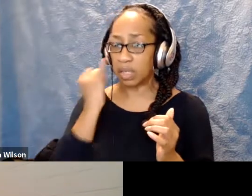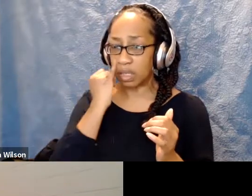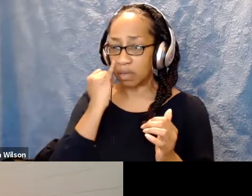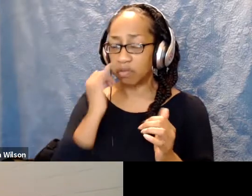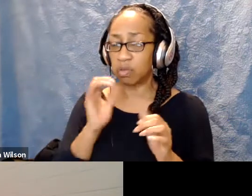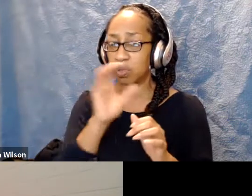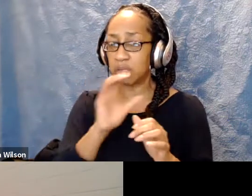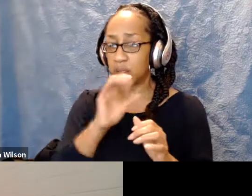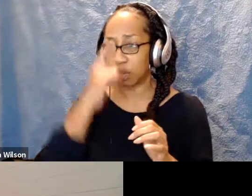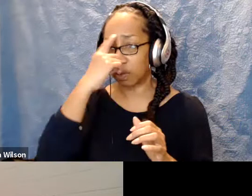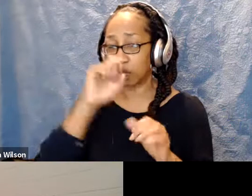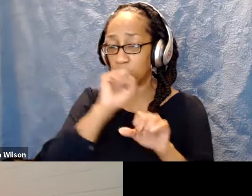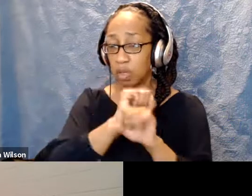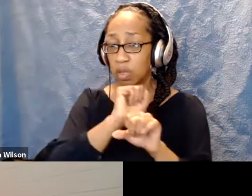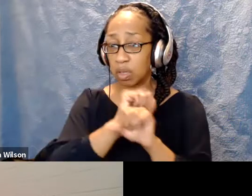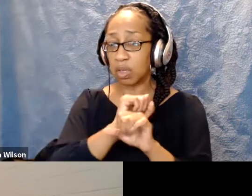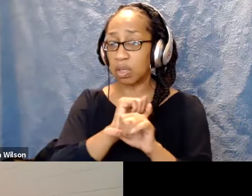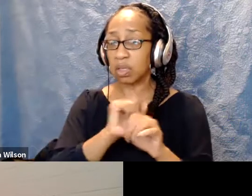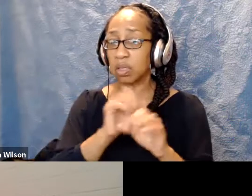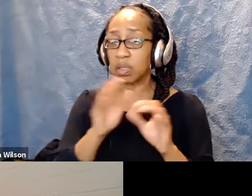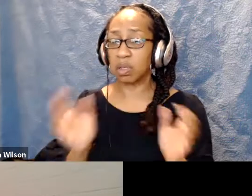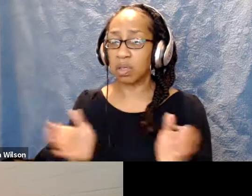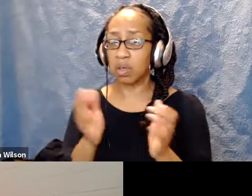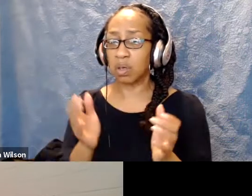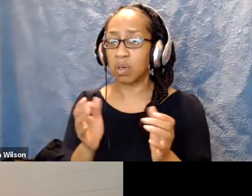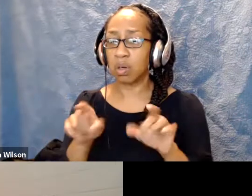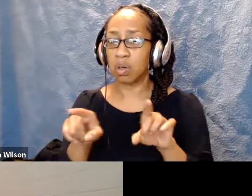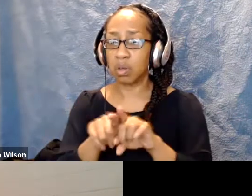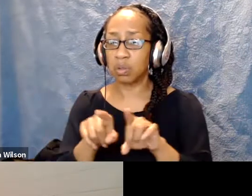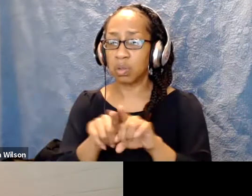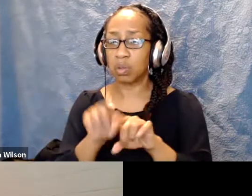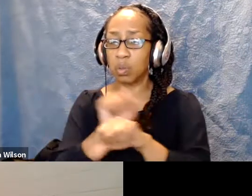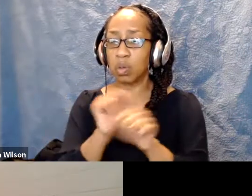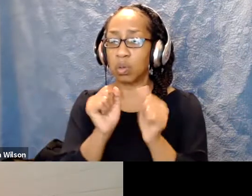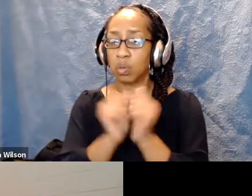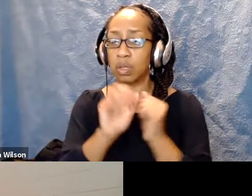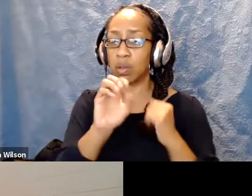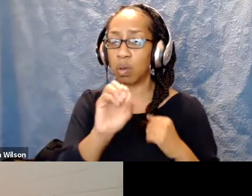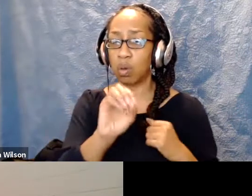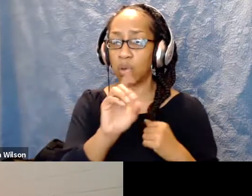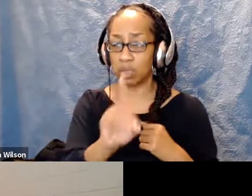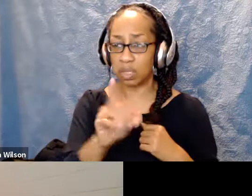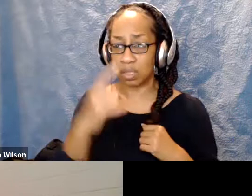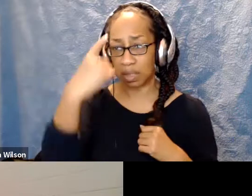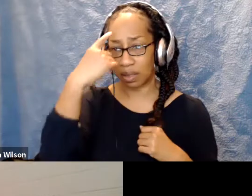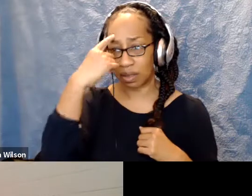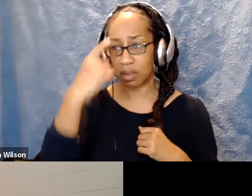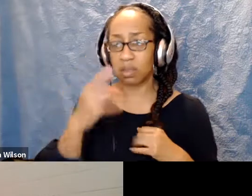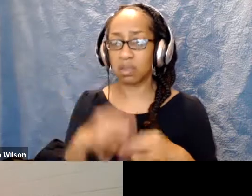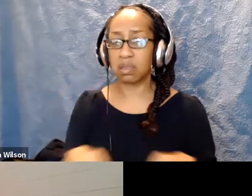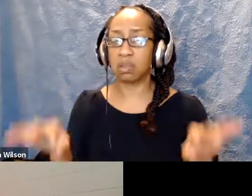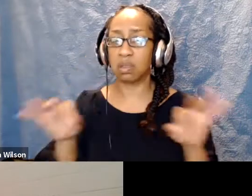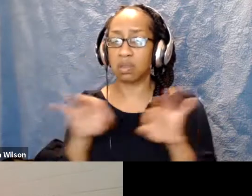they are working with me on some of those goals, I always encourage them to also work with OOD, because I do think it's critical.